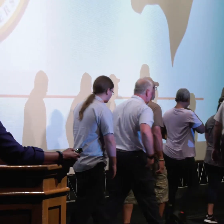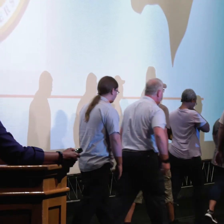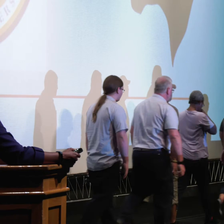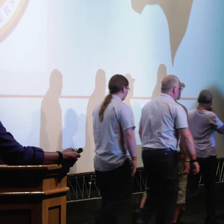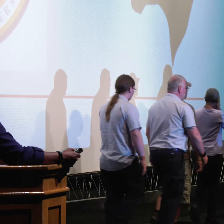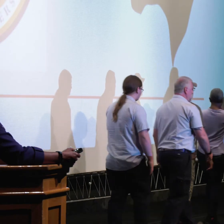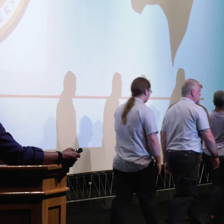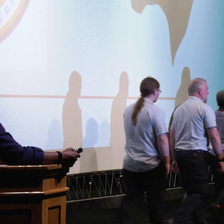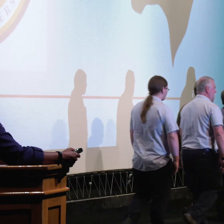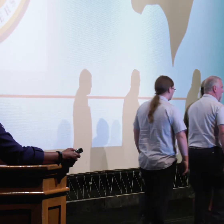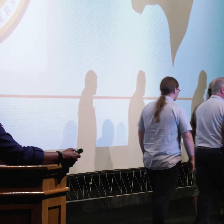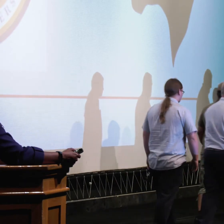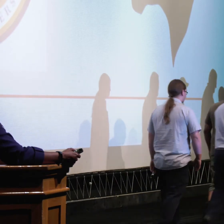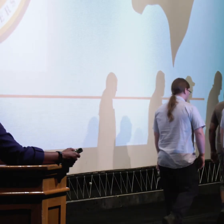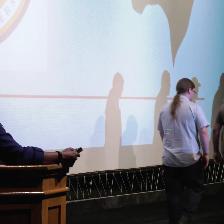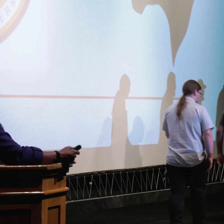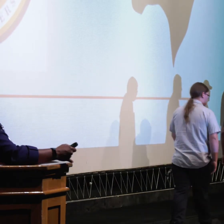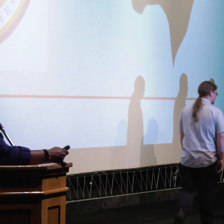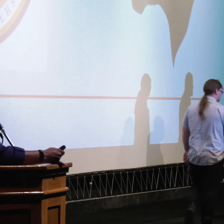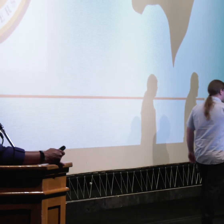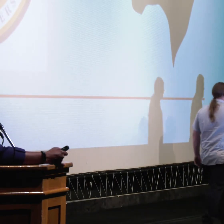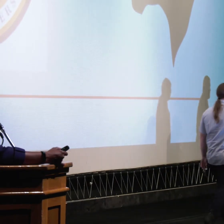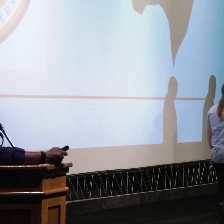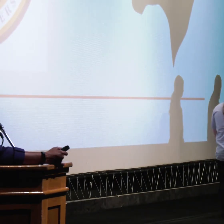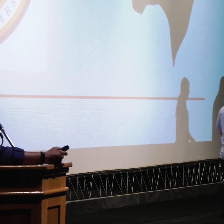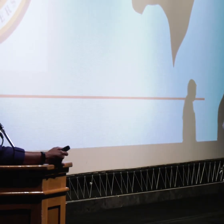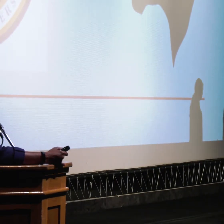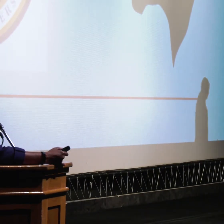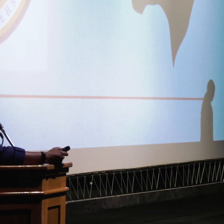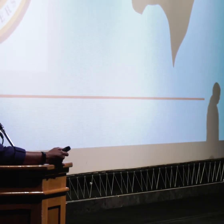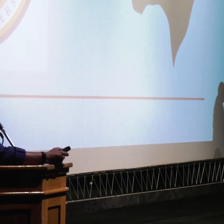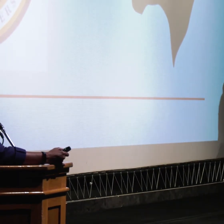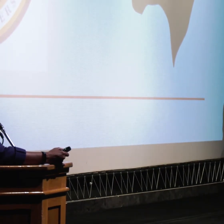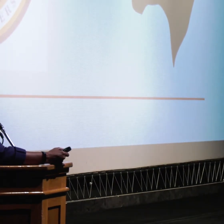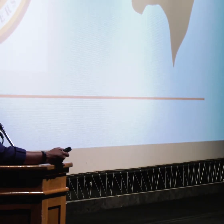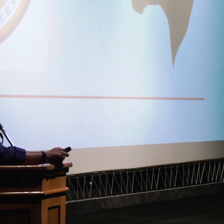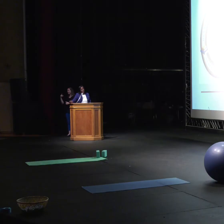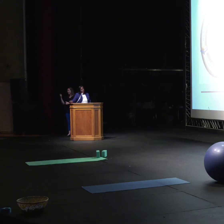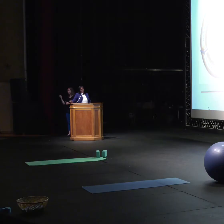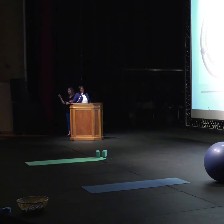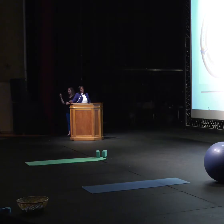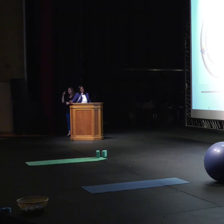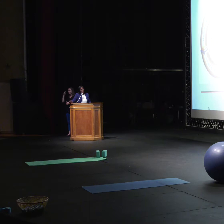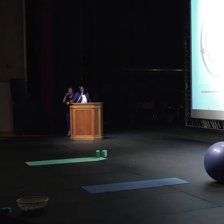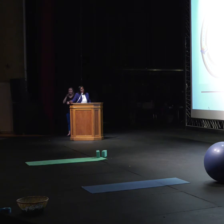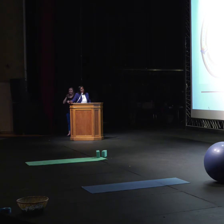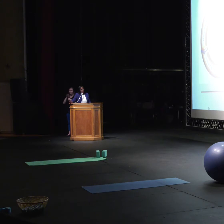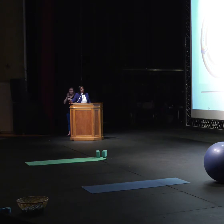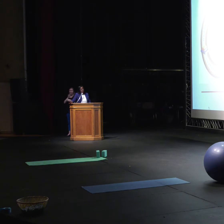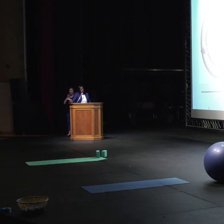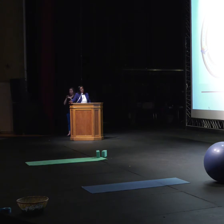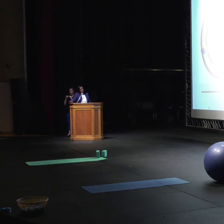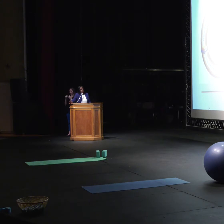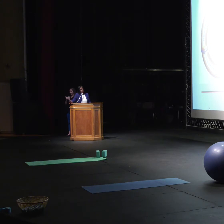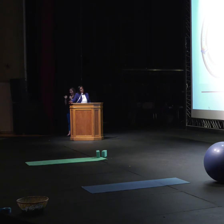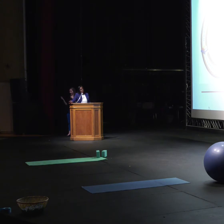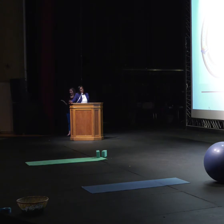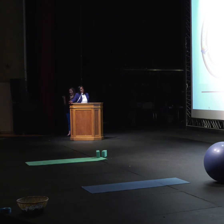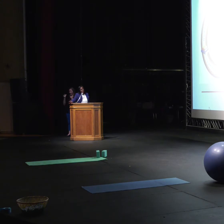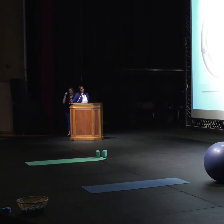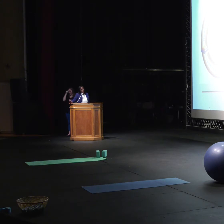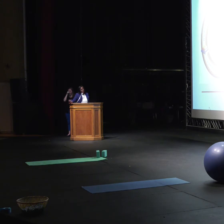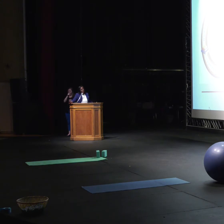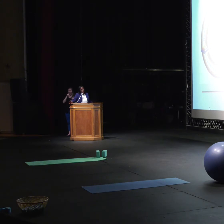Don't go away, my little panther. Come on back, because your crew is here, and they waiting for you,